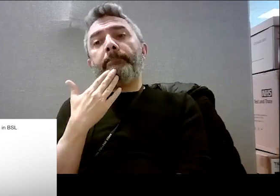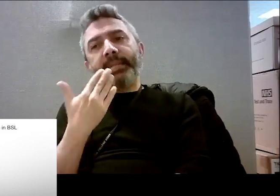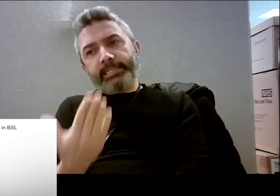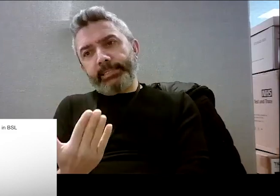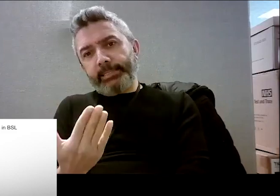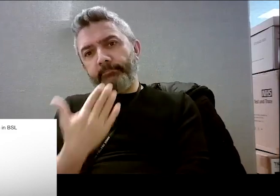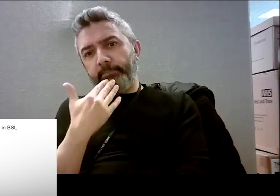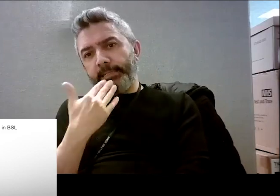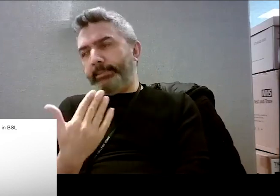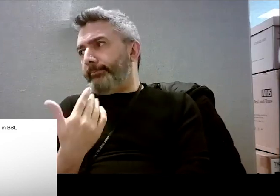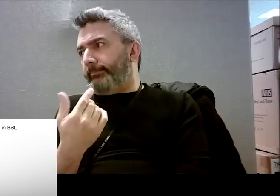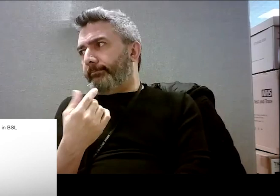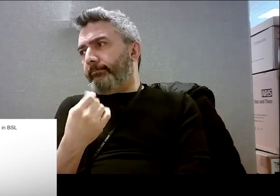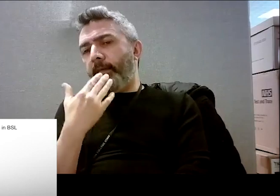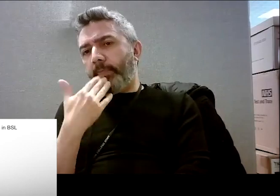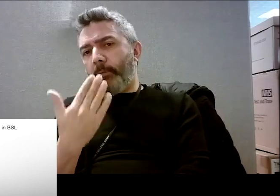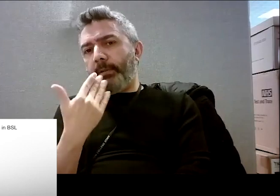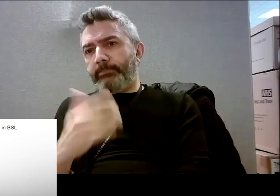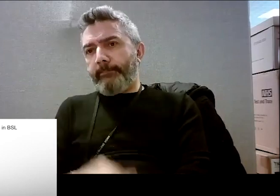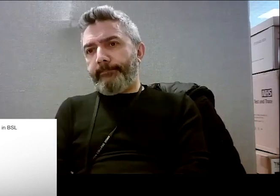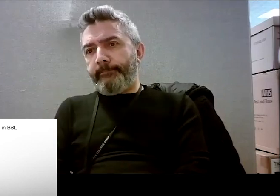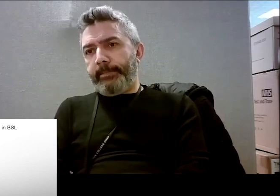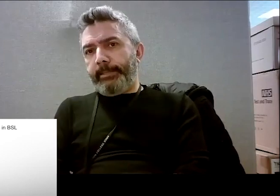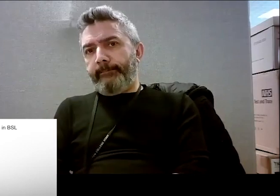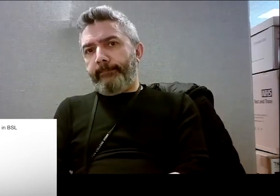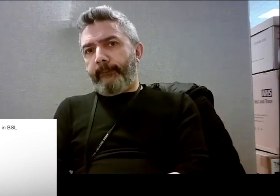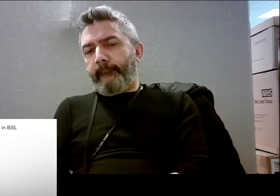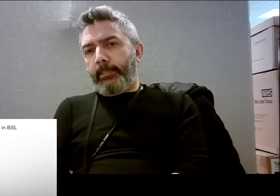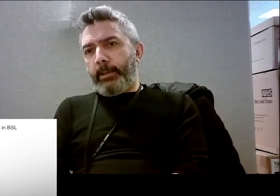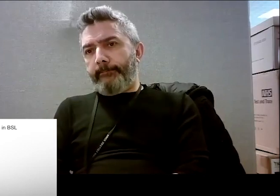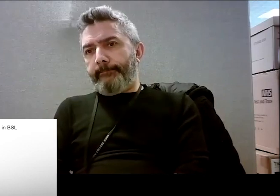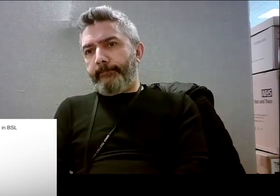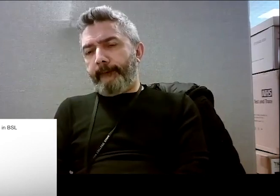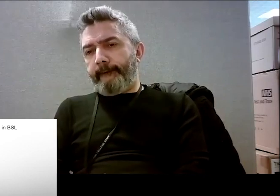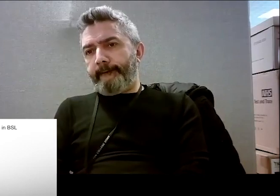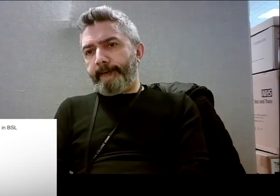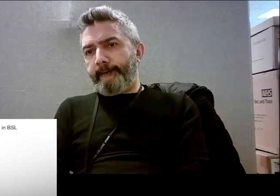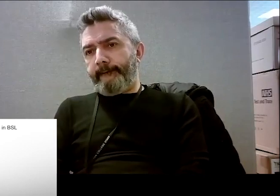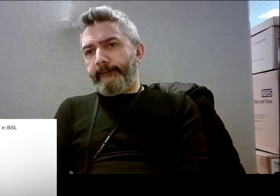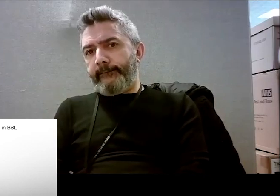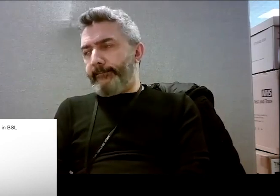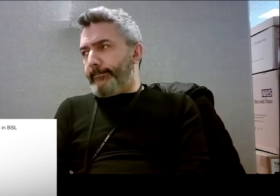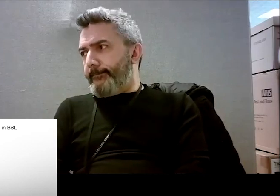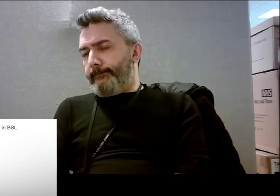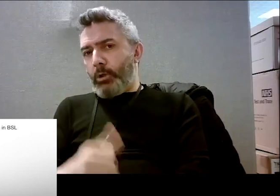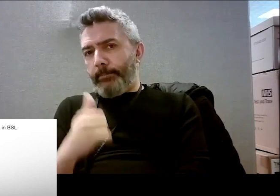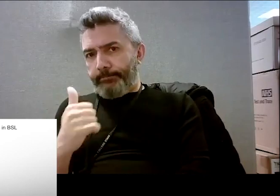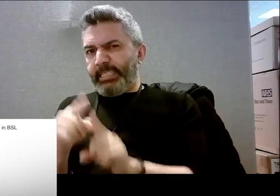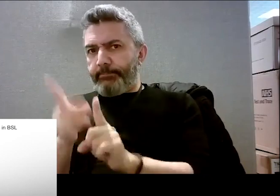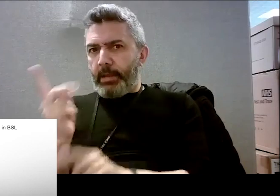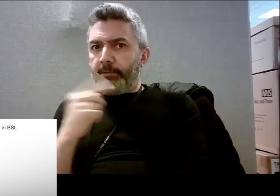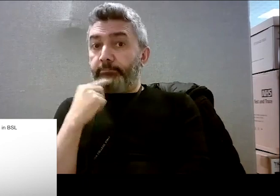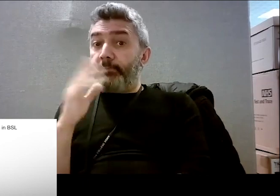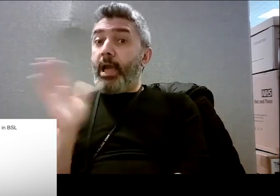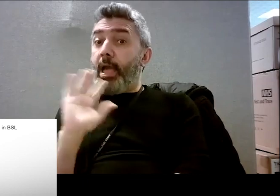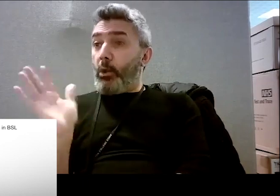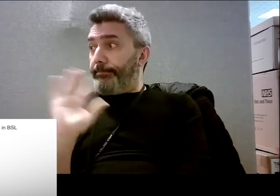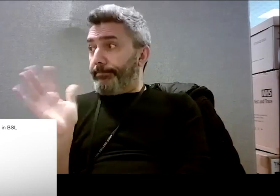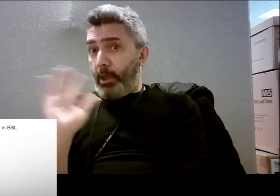And we've got please, but you need to mouth thank you or you need to mouth please so people can read and see which one that you're doing. So we'll go